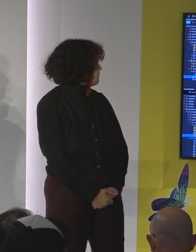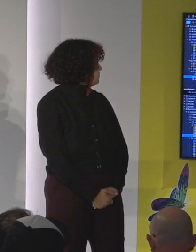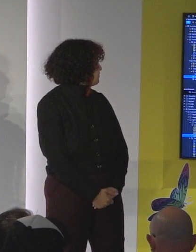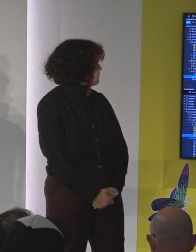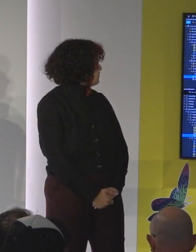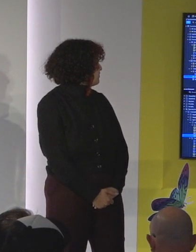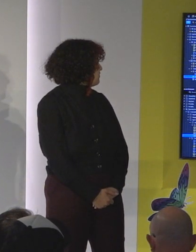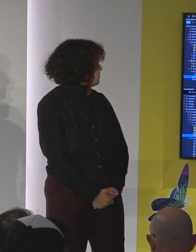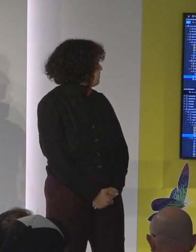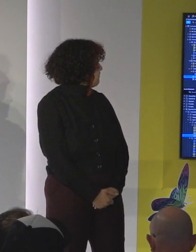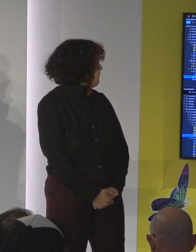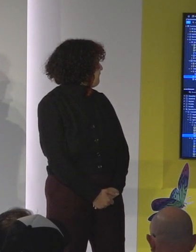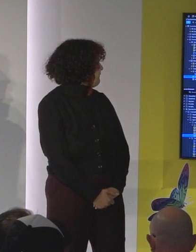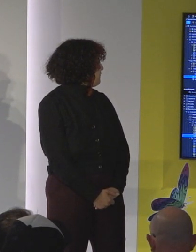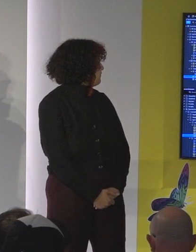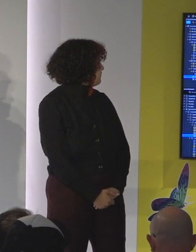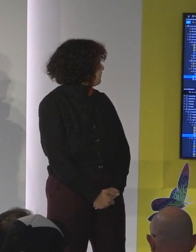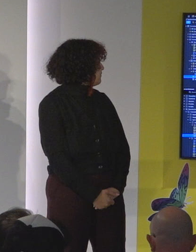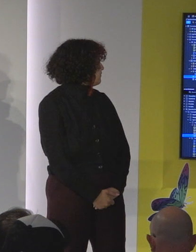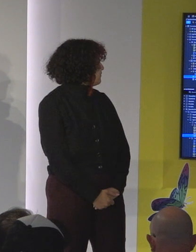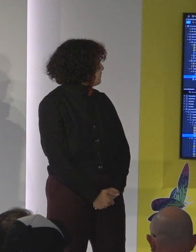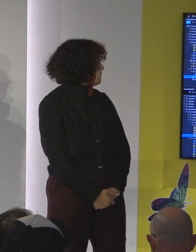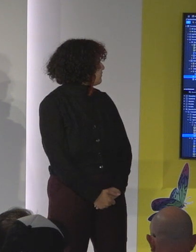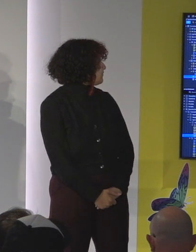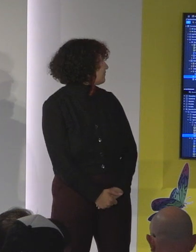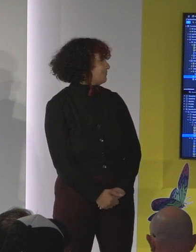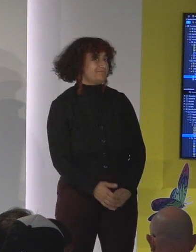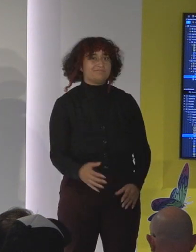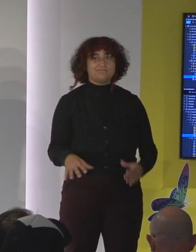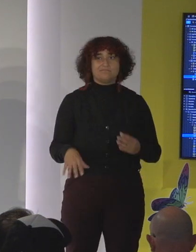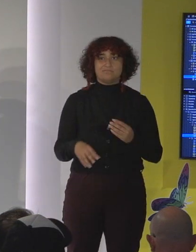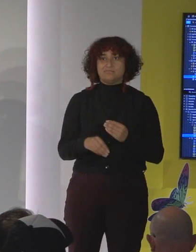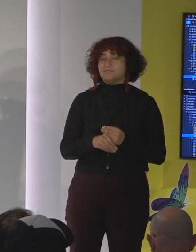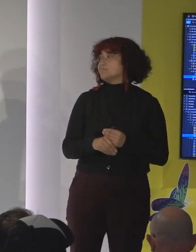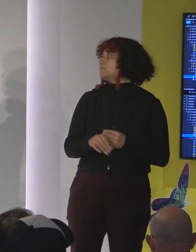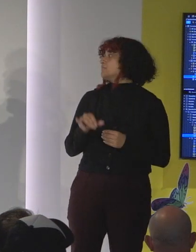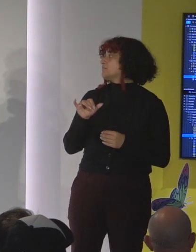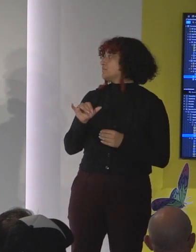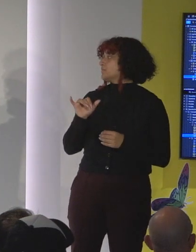Oh, what's going on here? Did I add it to my O or my X?